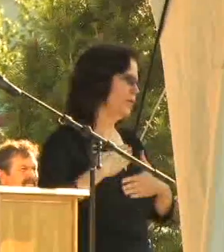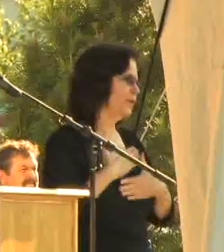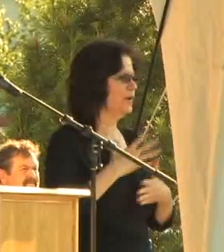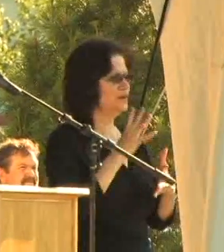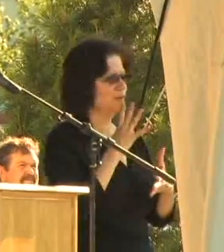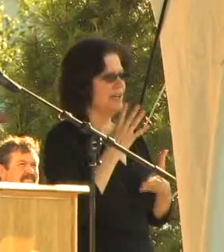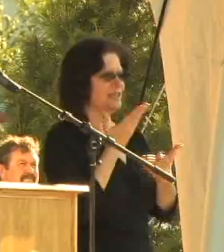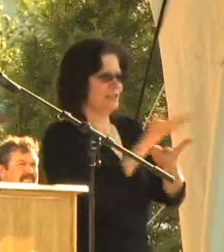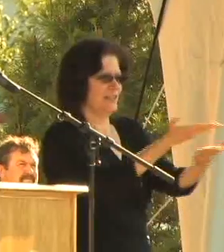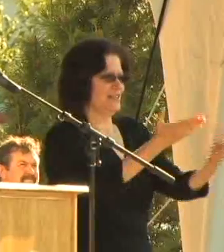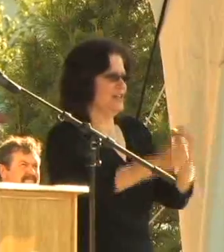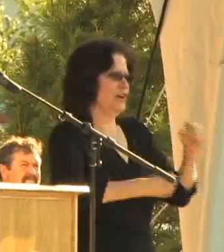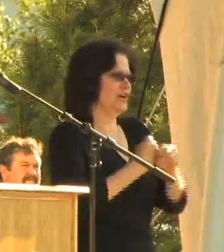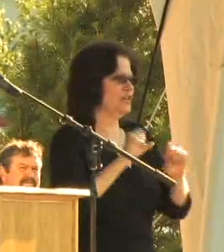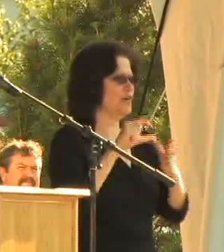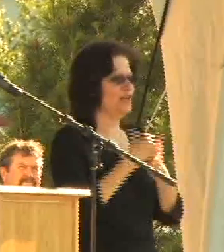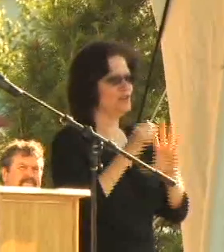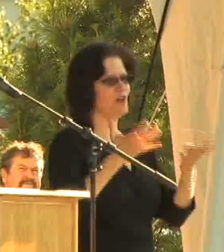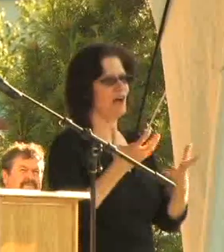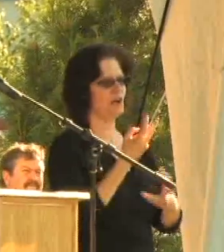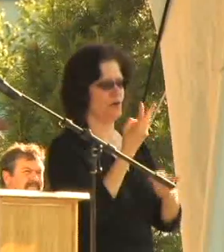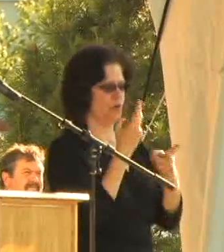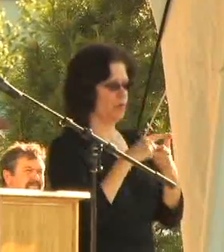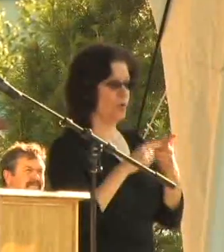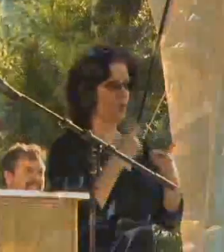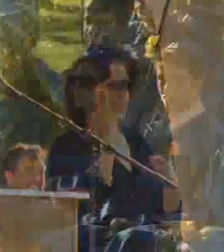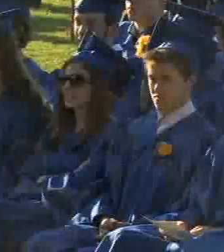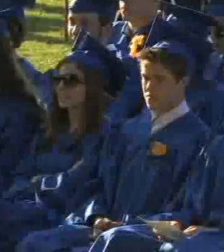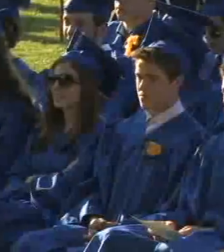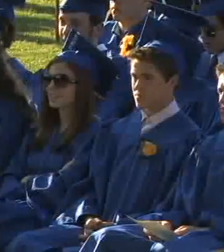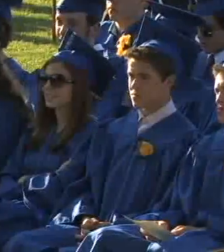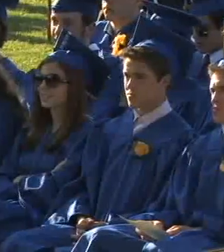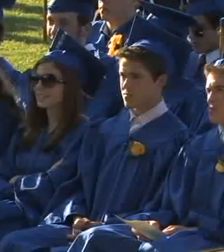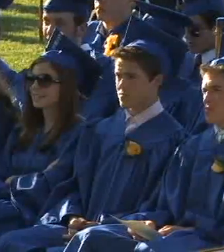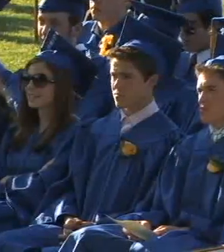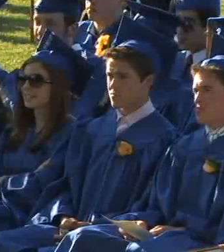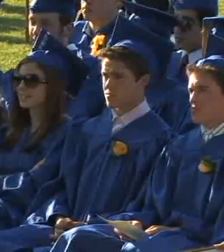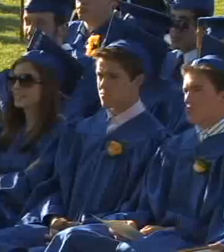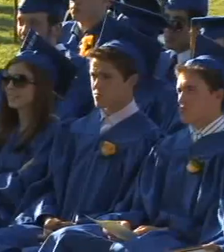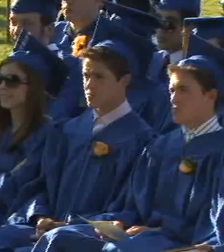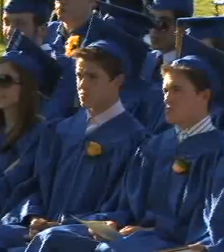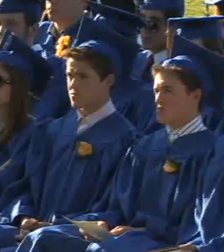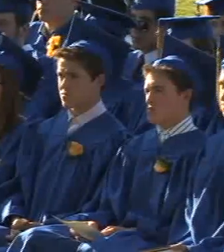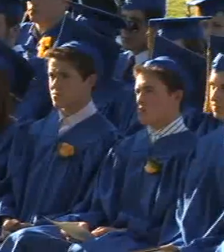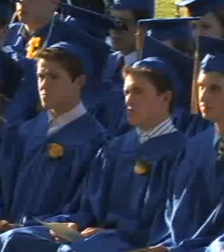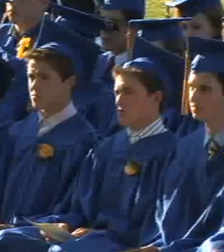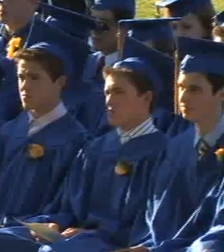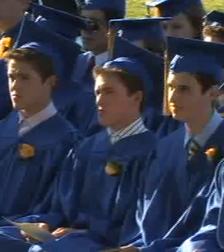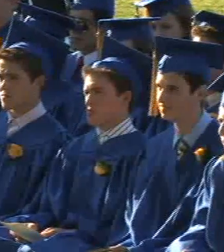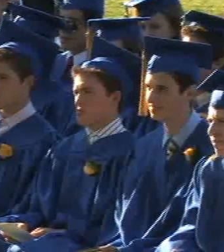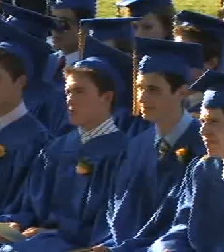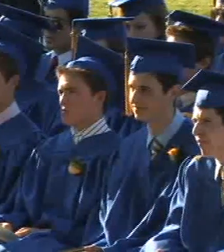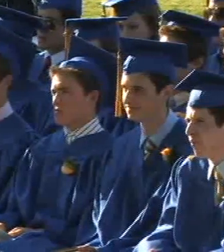speak to this year's graduating class for two very important reasons. One, my stepson, Aaron Messick,